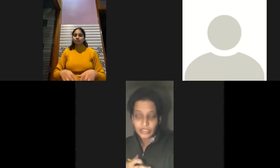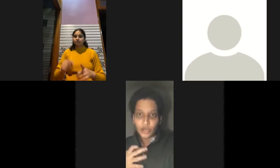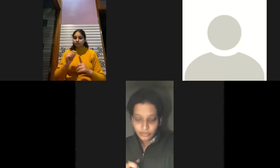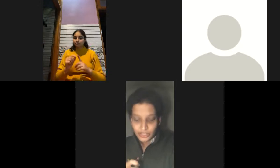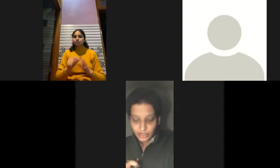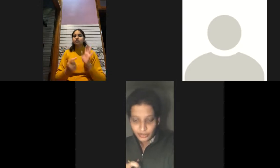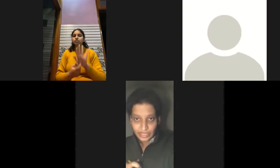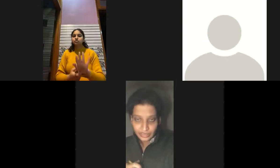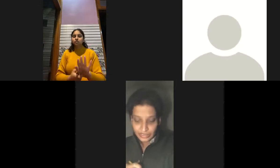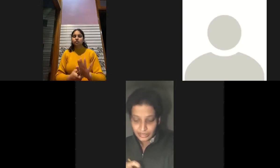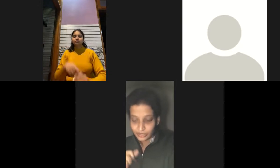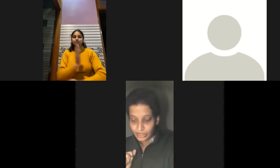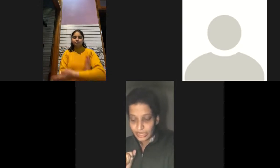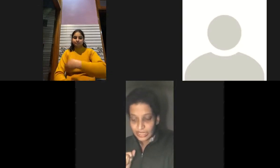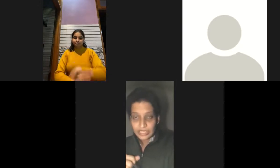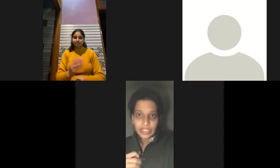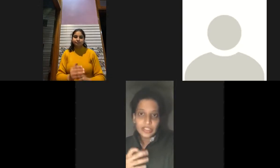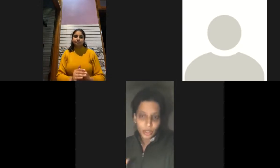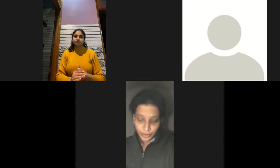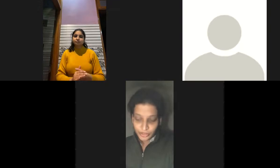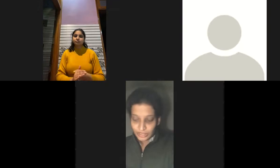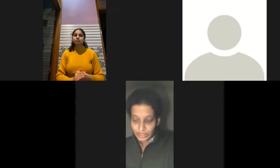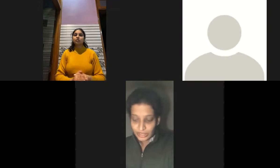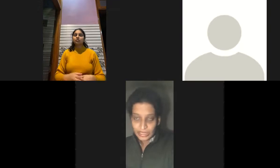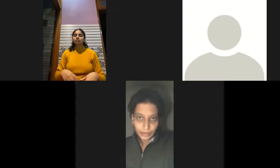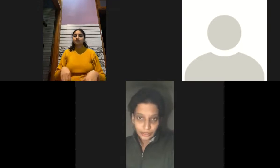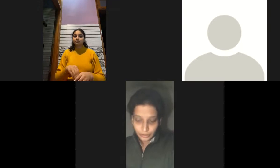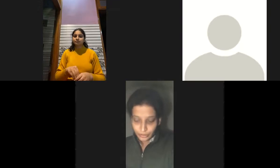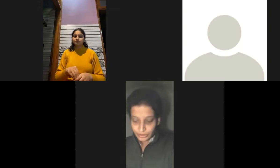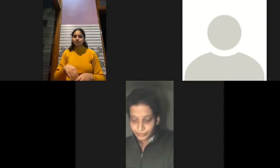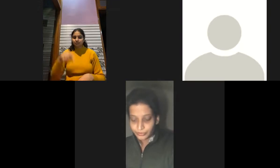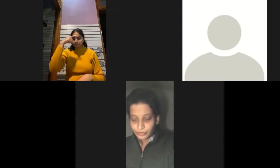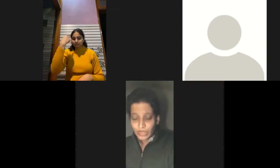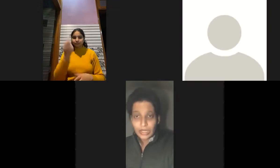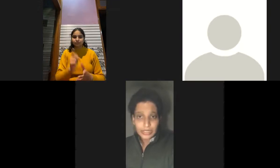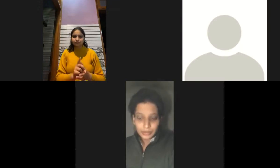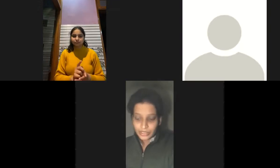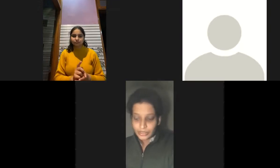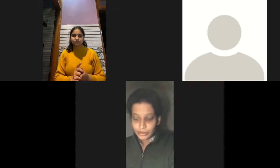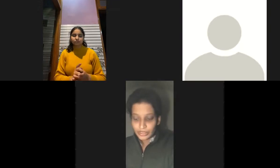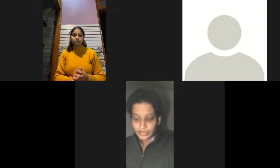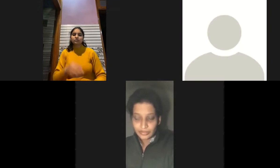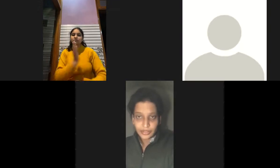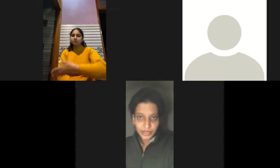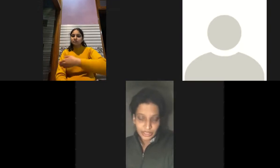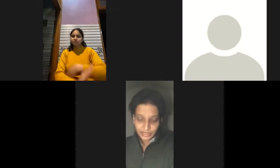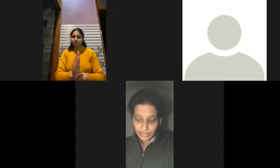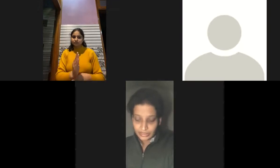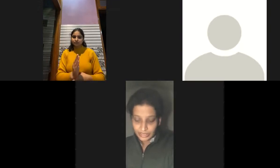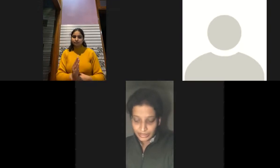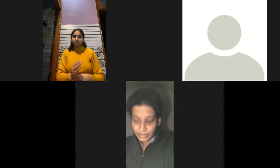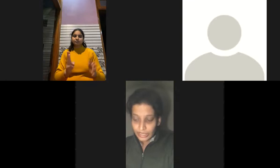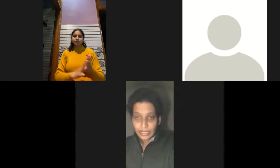as a stock feature of characterization, as well as opportunistic allegorical rules. Disability theorists David Mitchell and